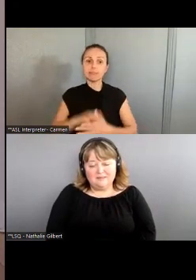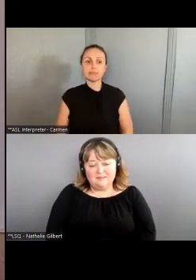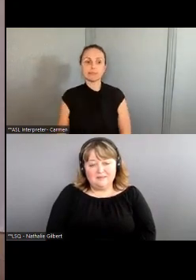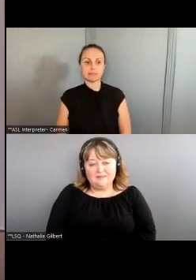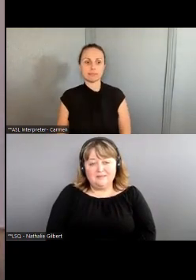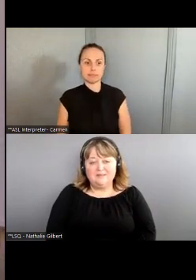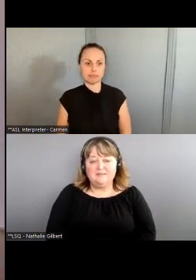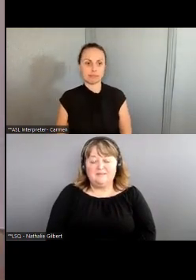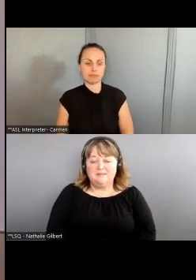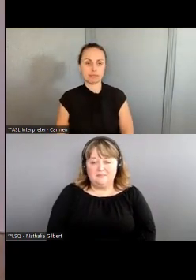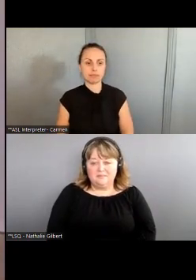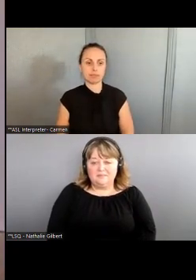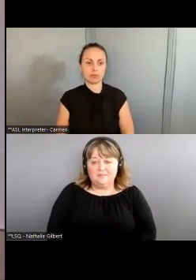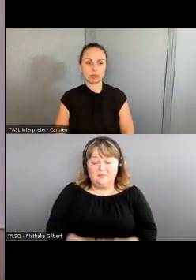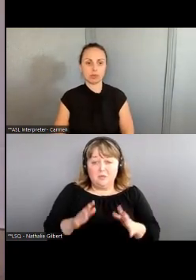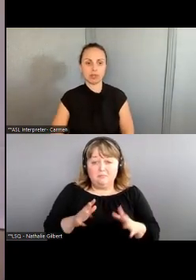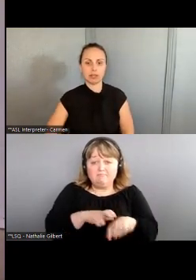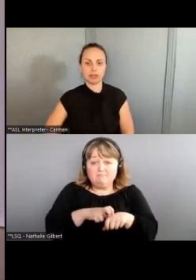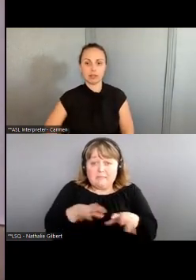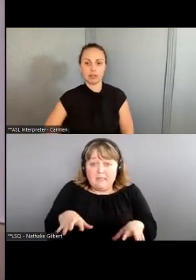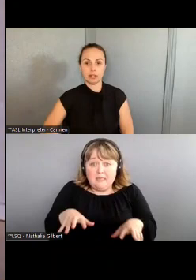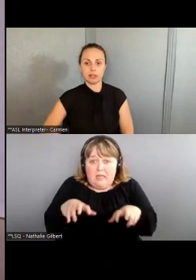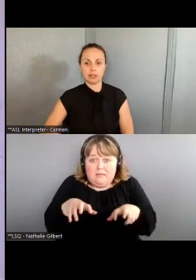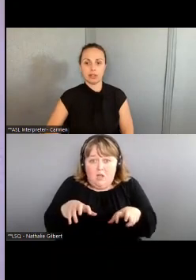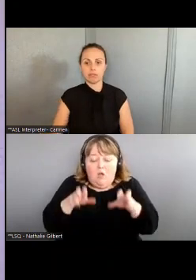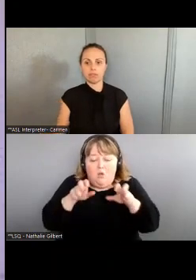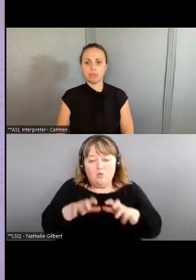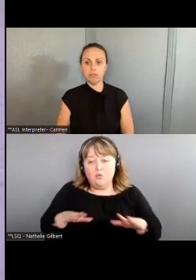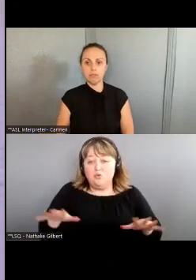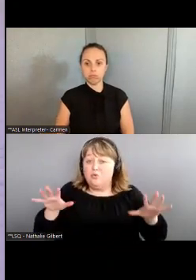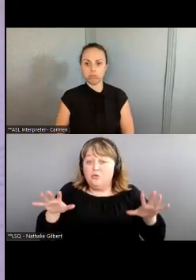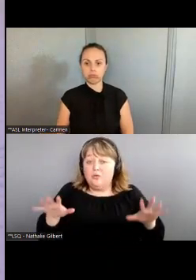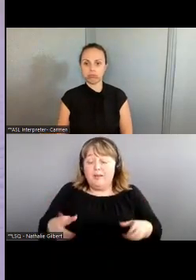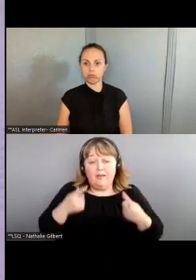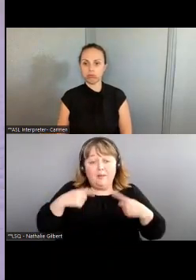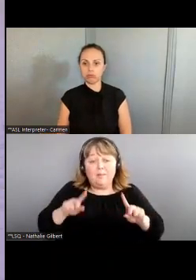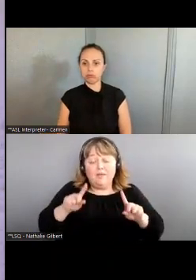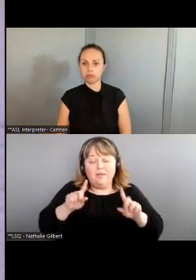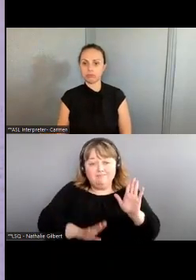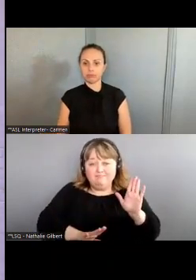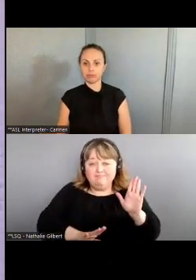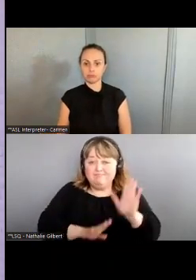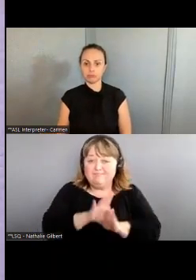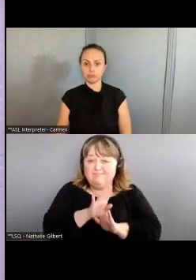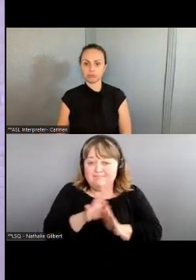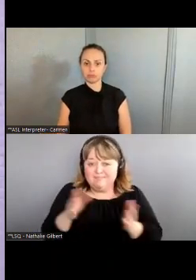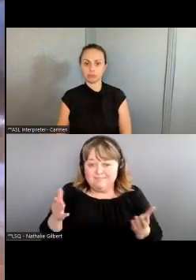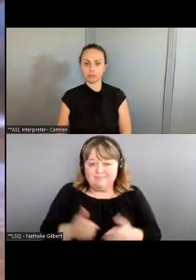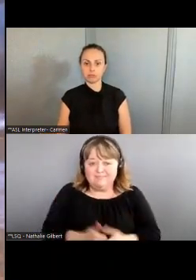les tensions que nous pourrions avoir et créons notre chemin vers la croissance.